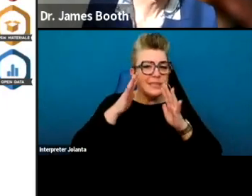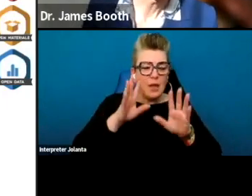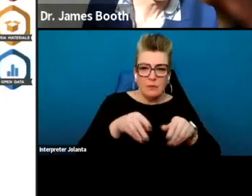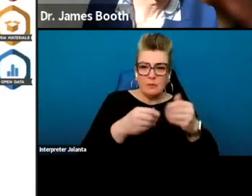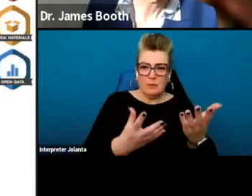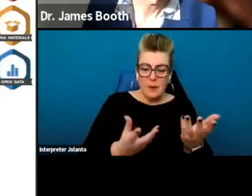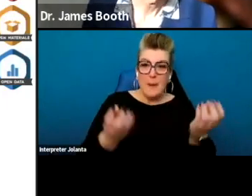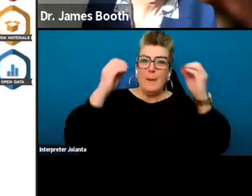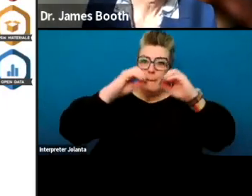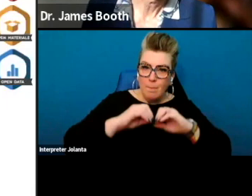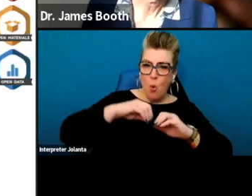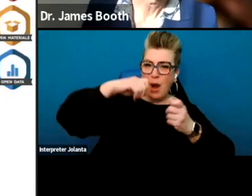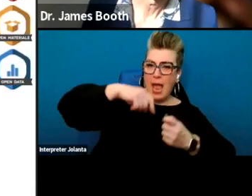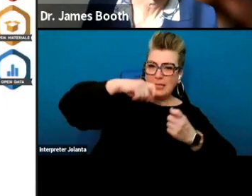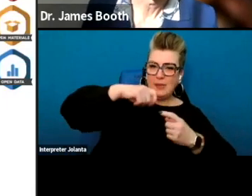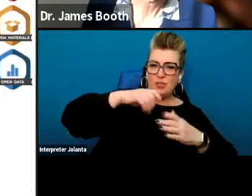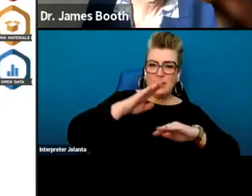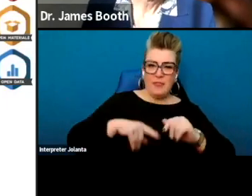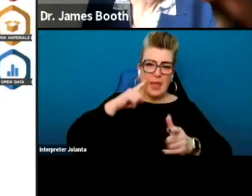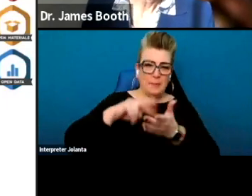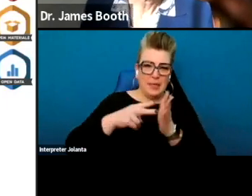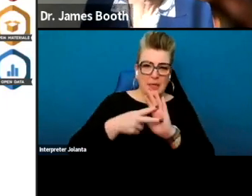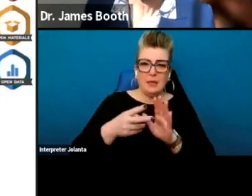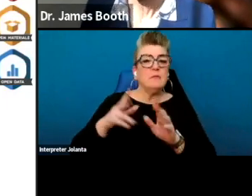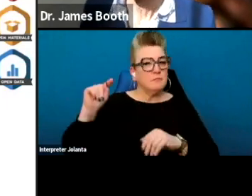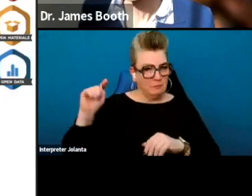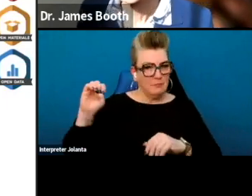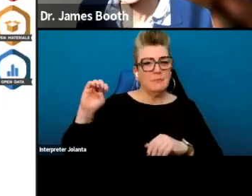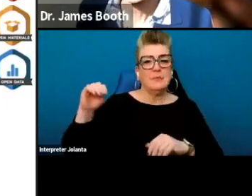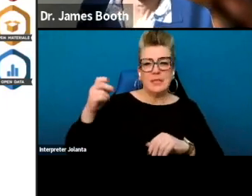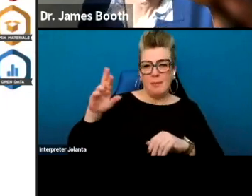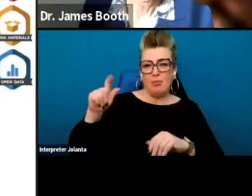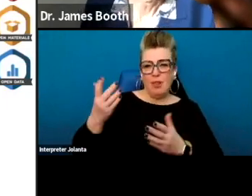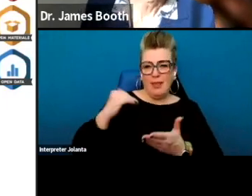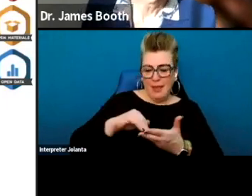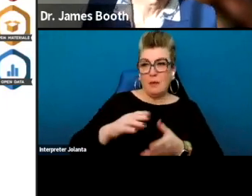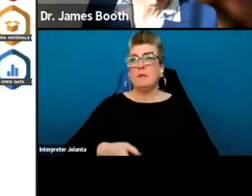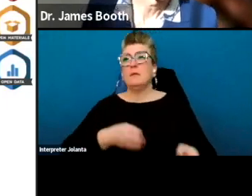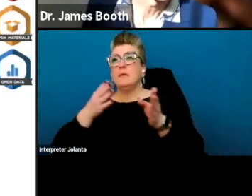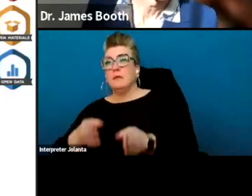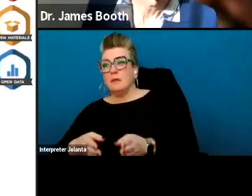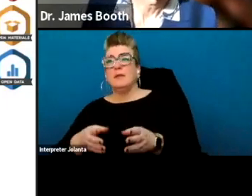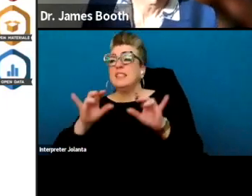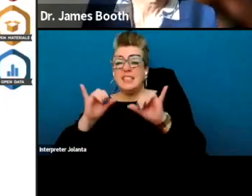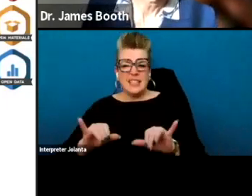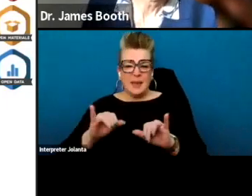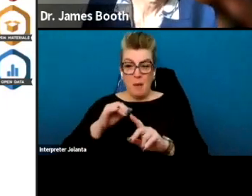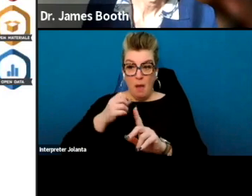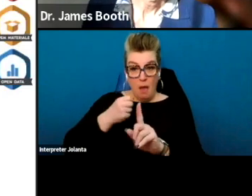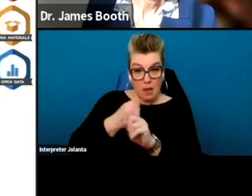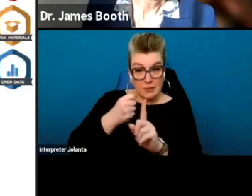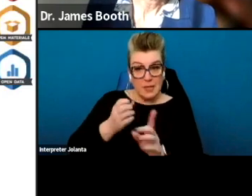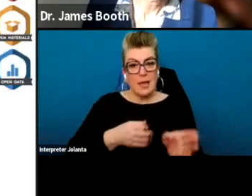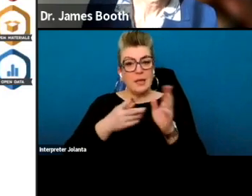activation than the meaning task in temporal cortex, and the onset produced greater activation than the rhyme, also in temporal